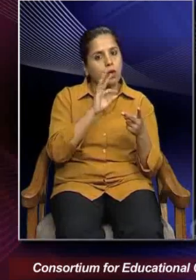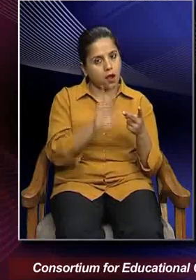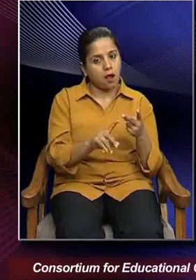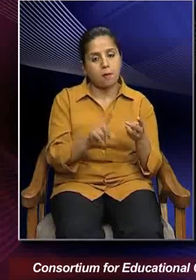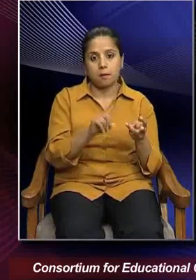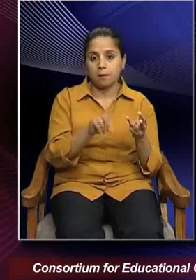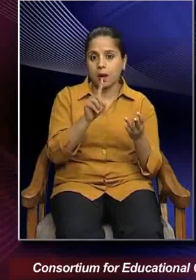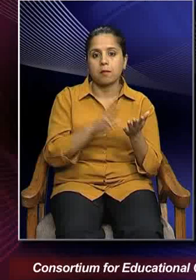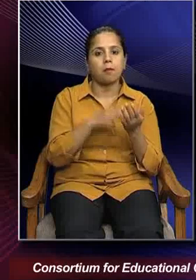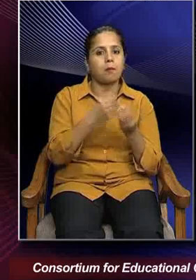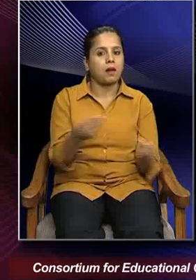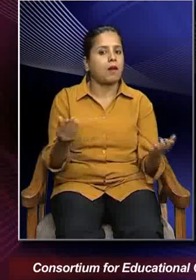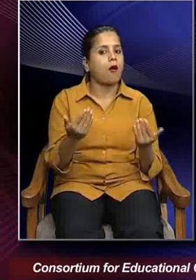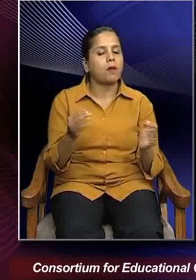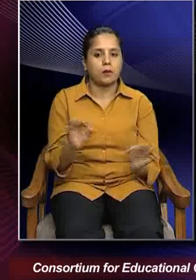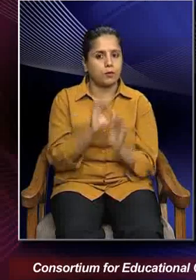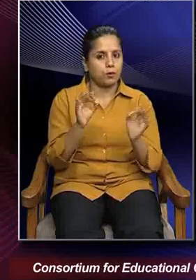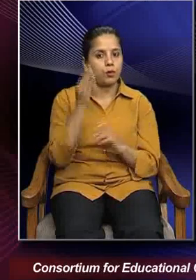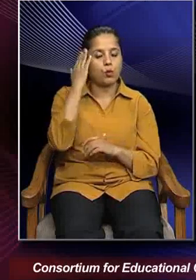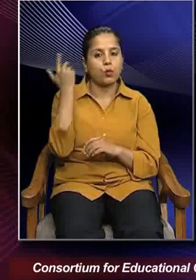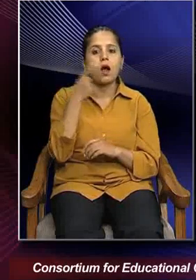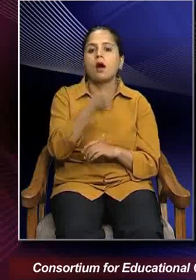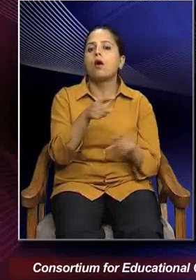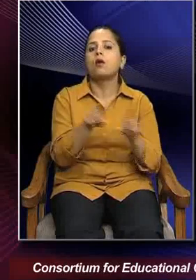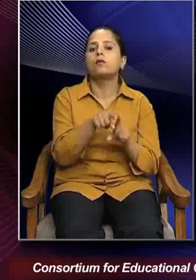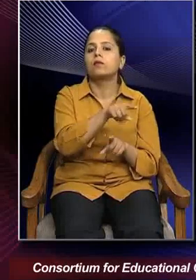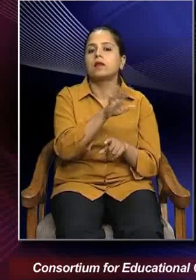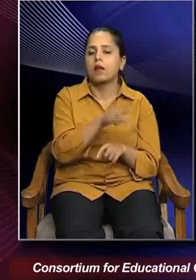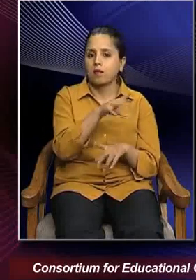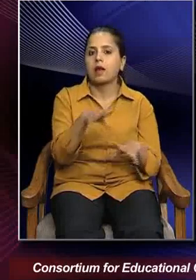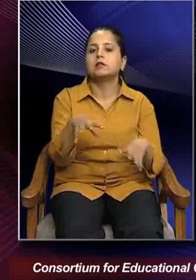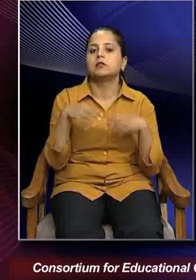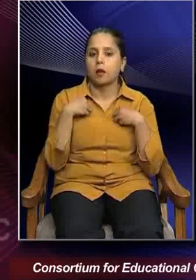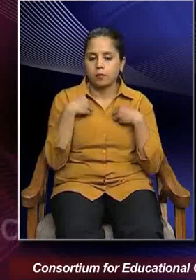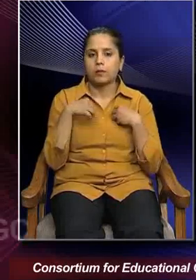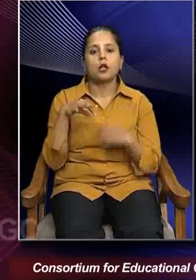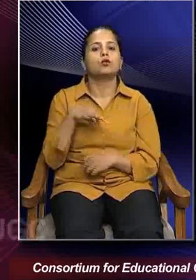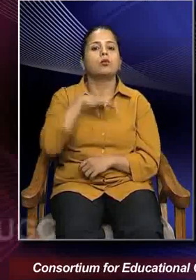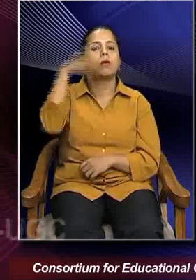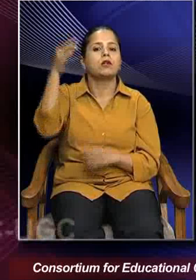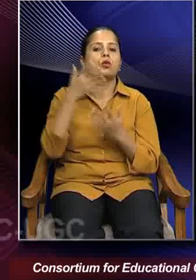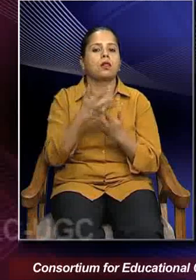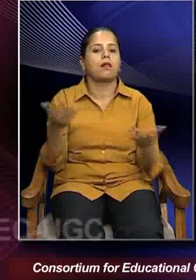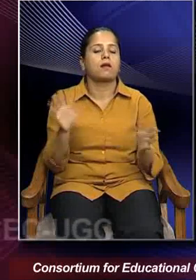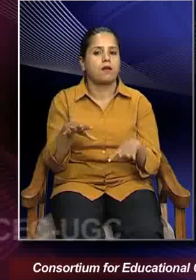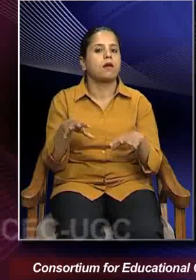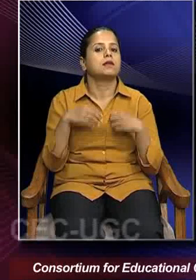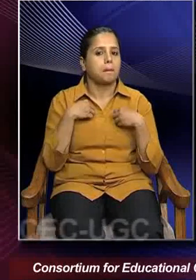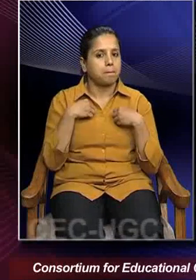not materialistic. Why? Because they are also accepting spiritual substance.